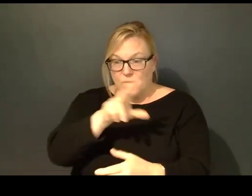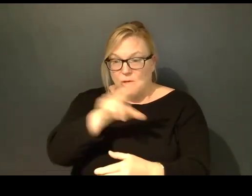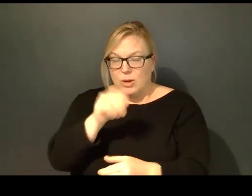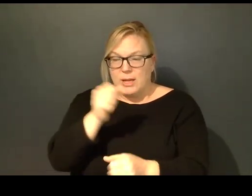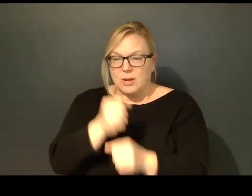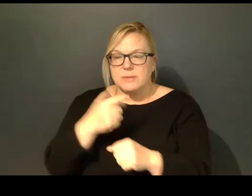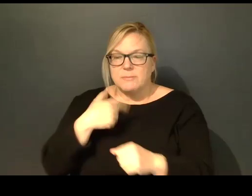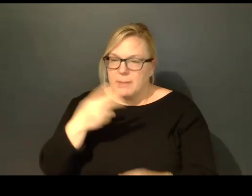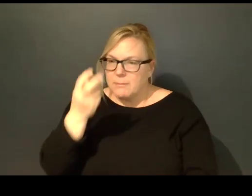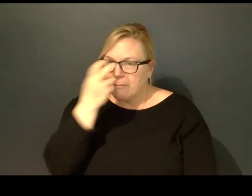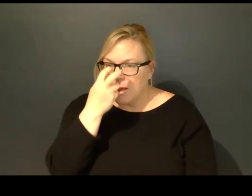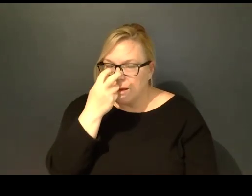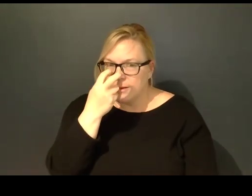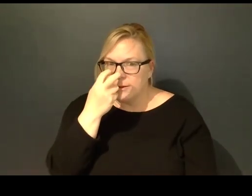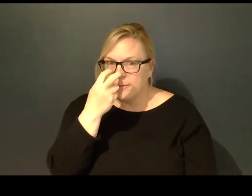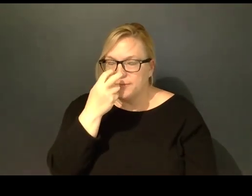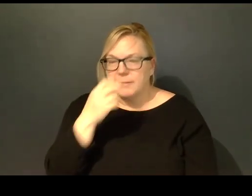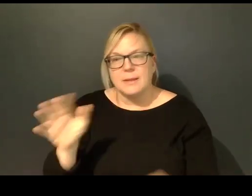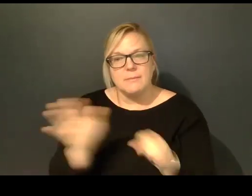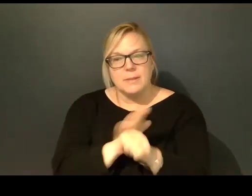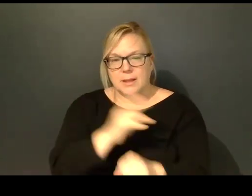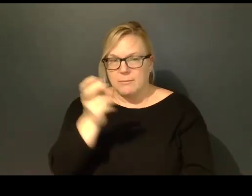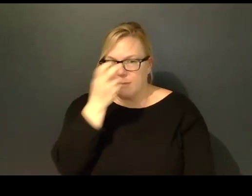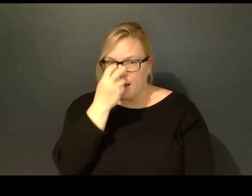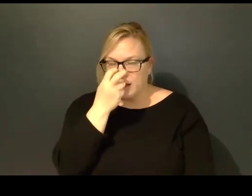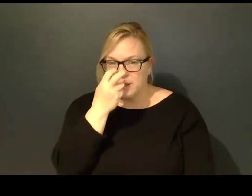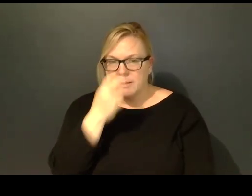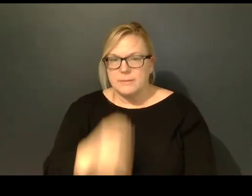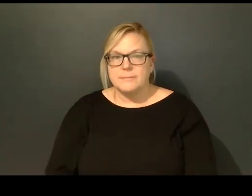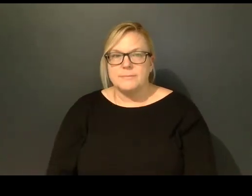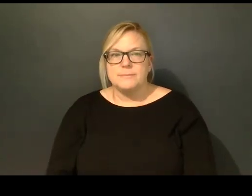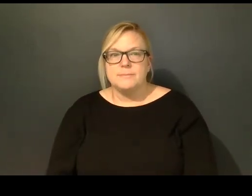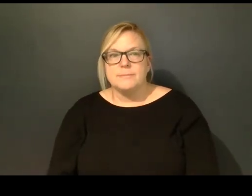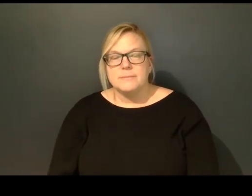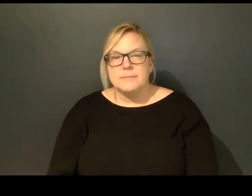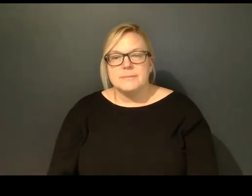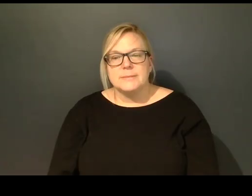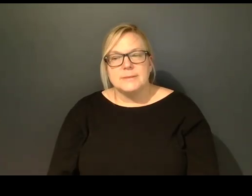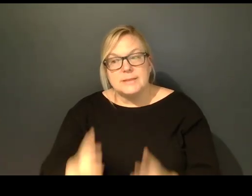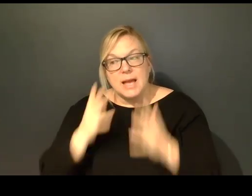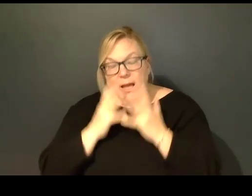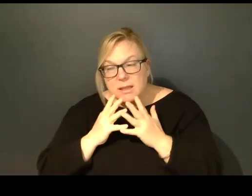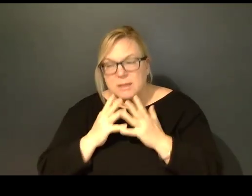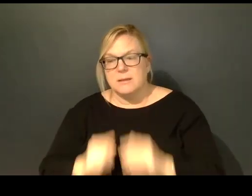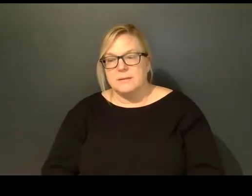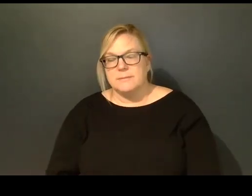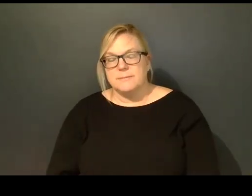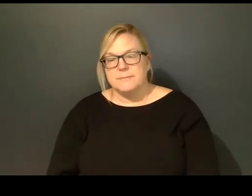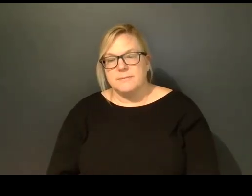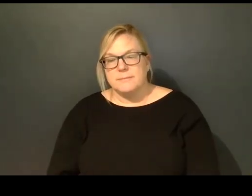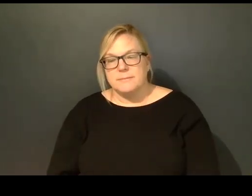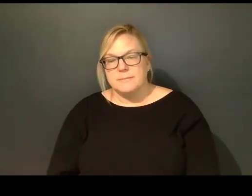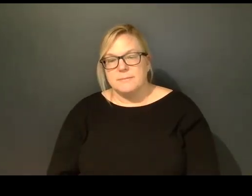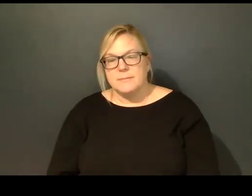blind and completely blind, that sadly, because we are a